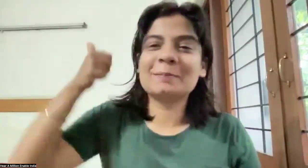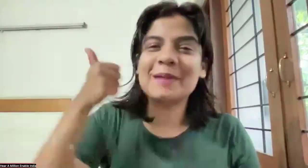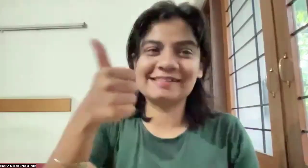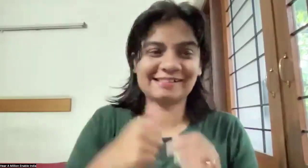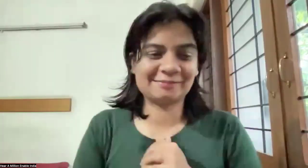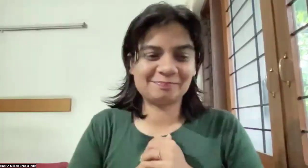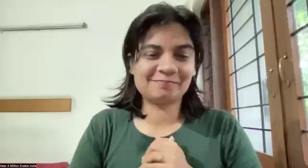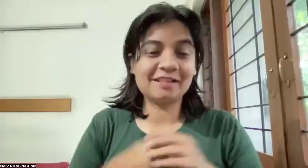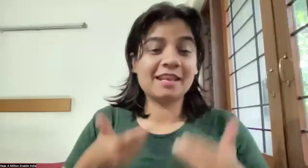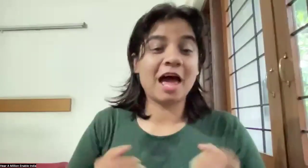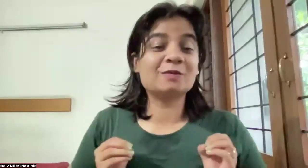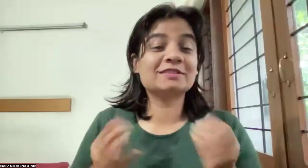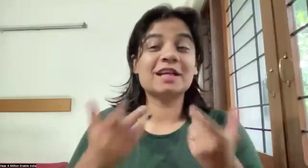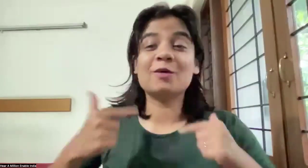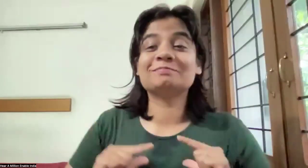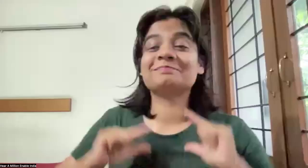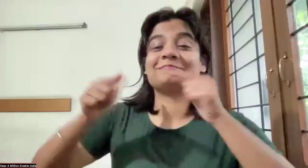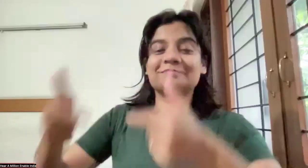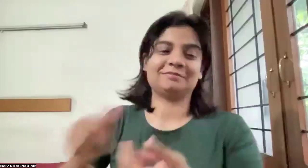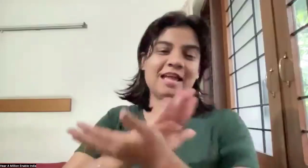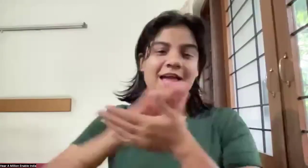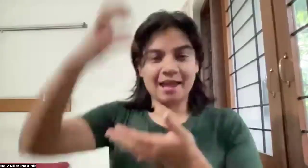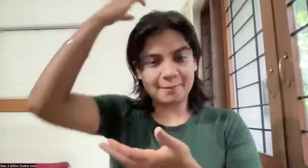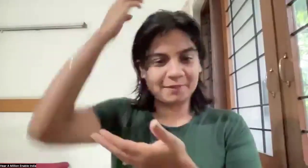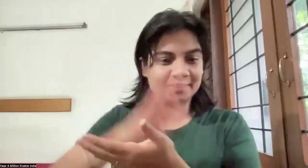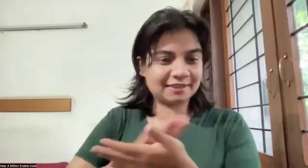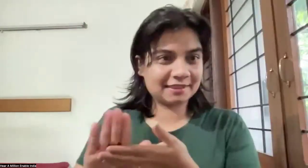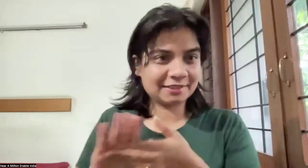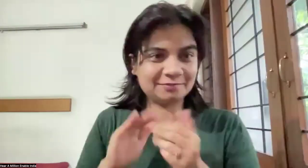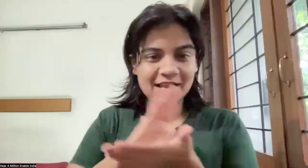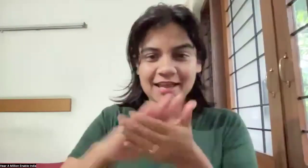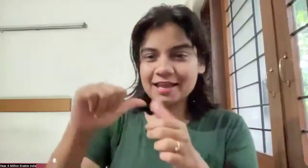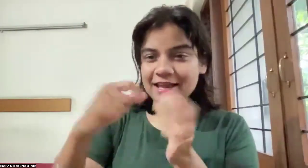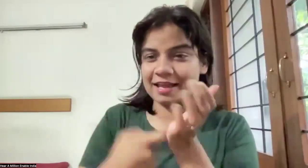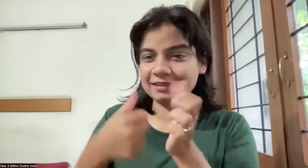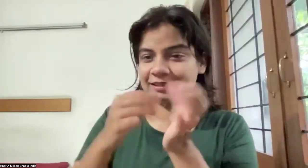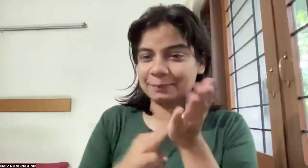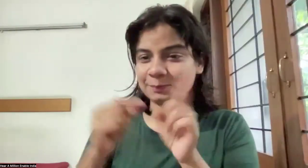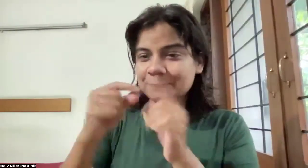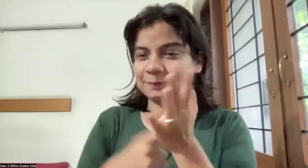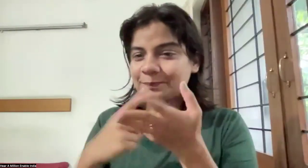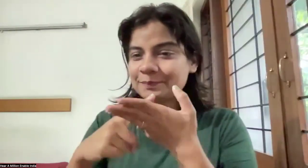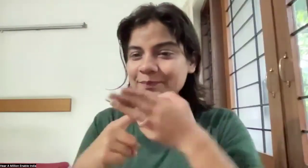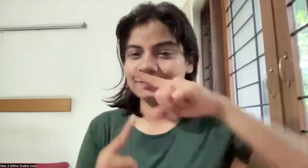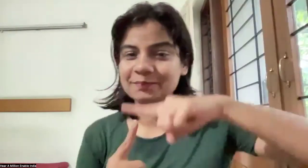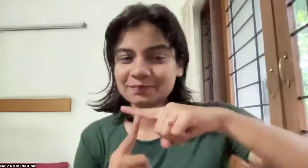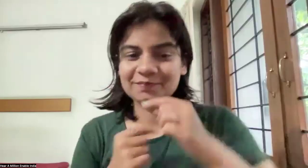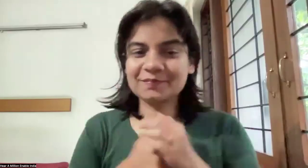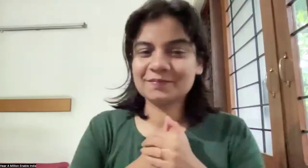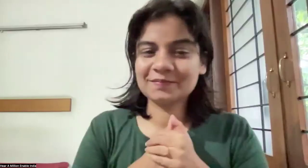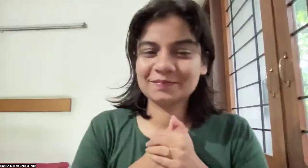started. All the best, and we hope we have a great experience. With that,